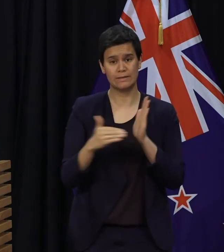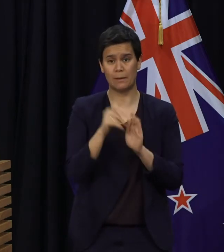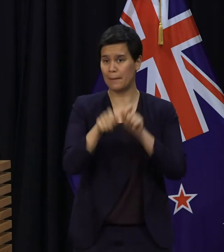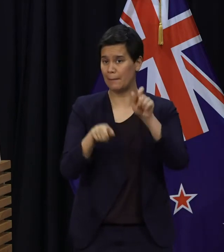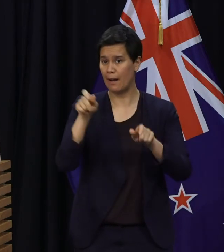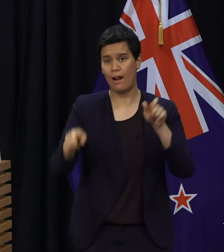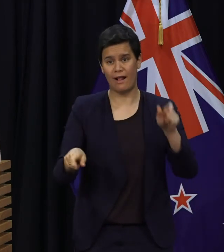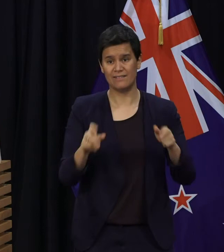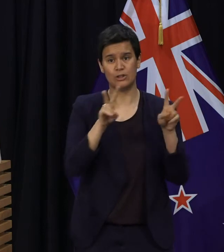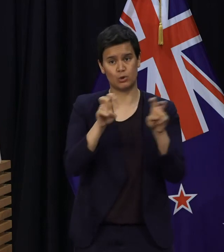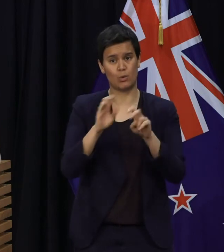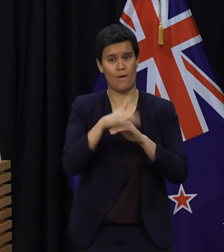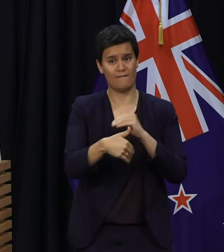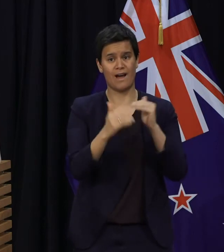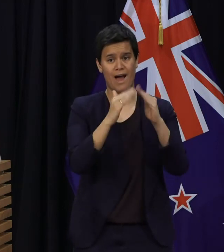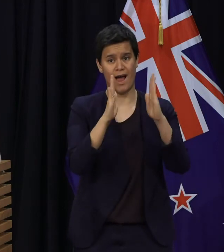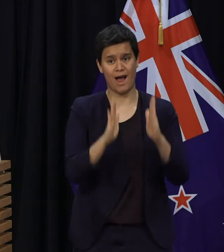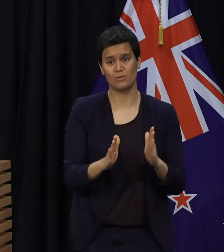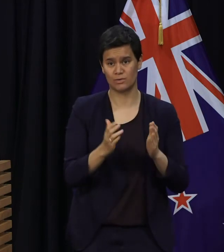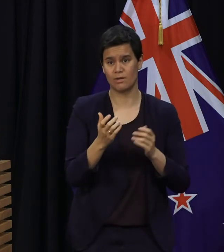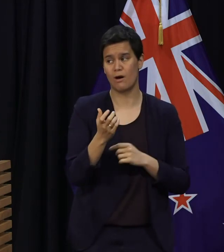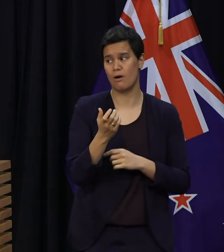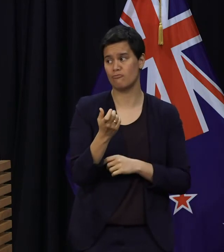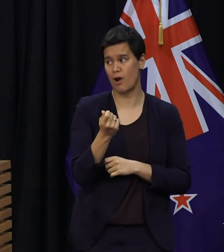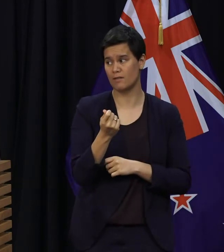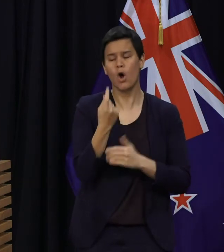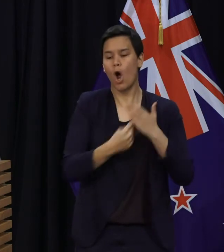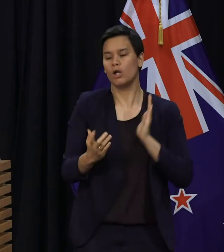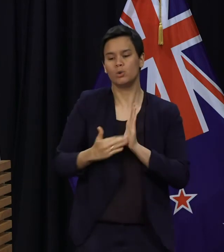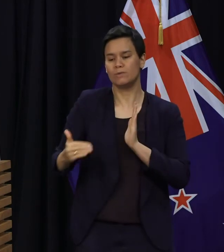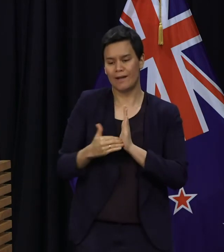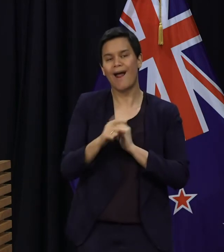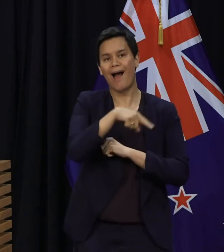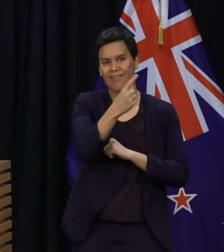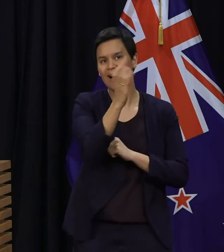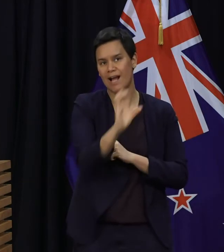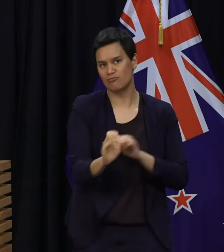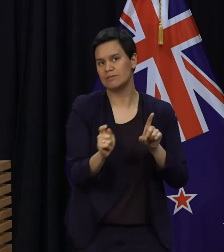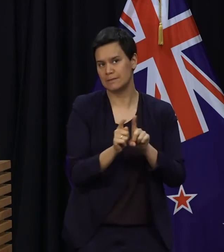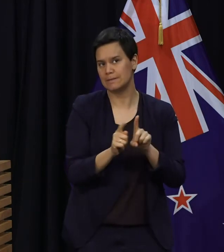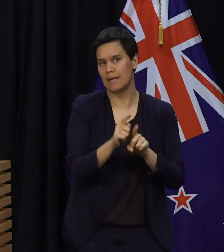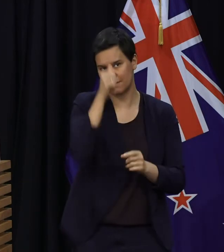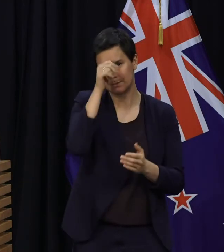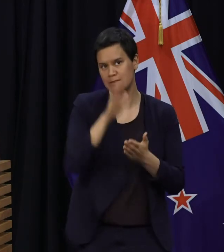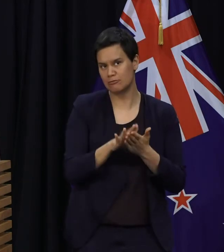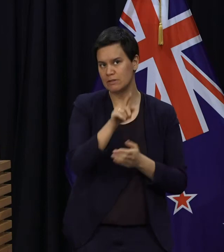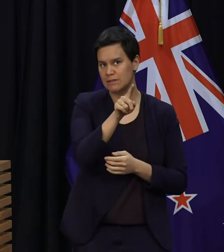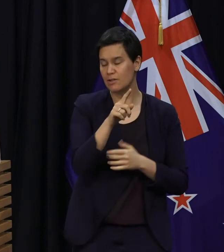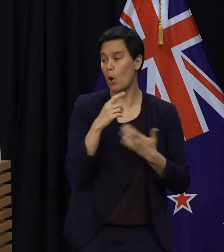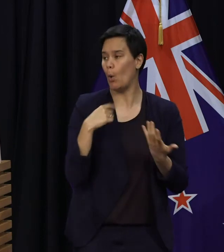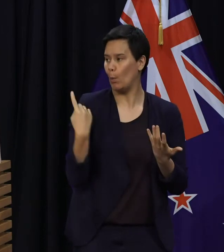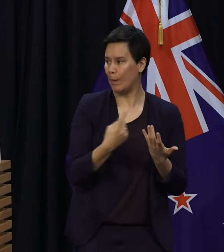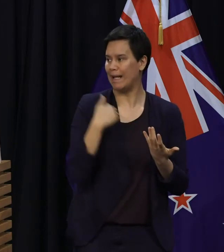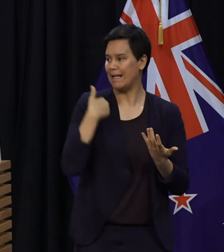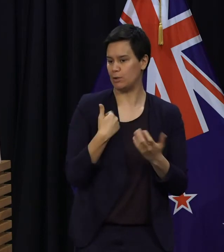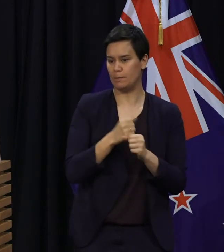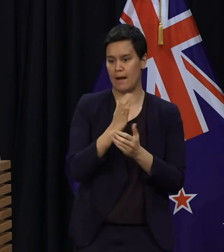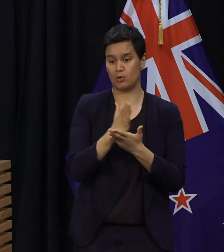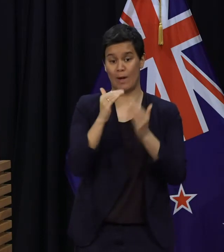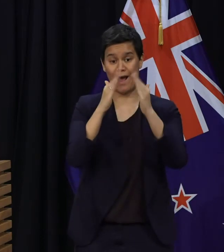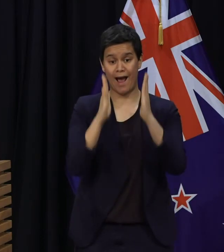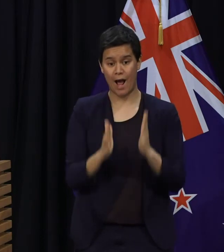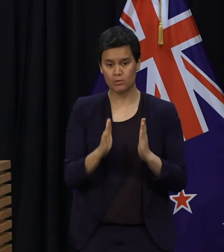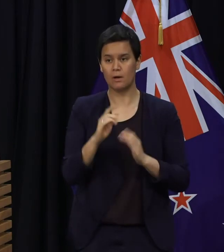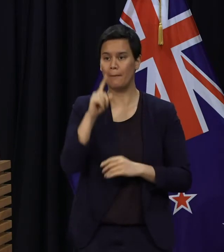as it is for a number of nations presently, that we do need to make sure we're continuing to do all we can to overcome the affordability issues that